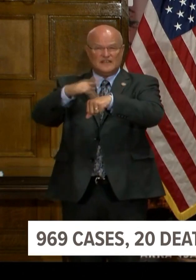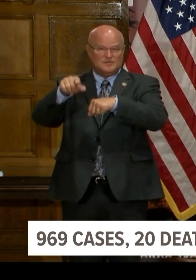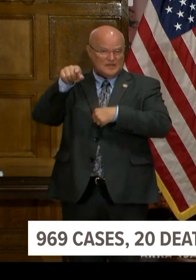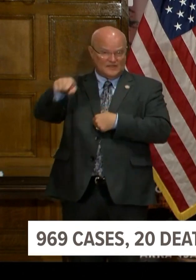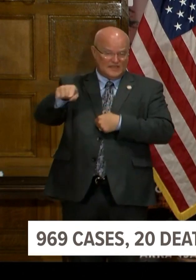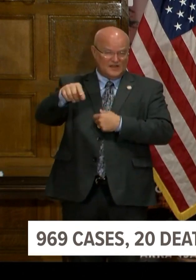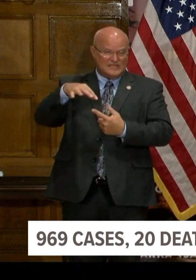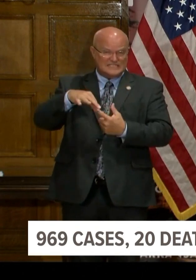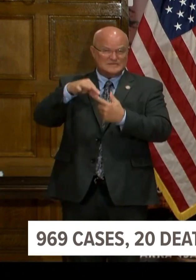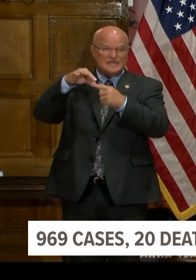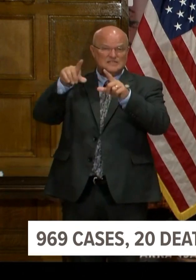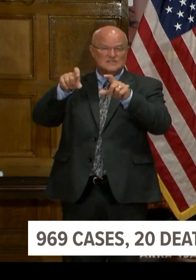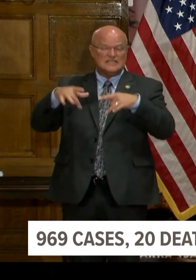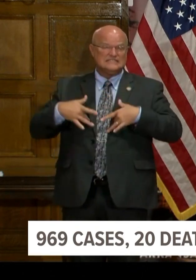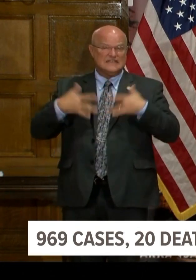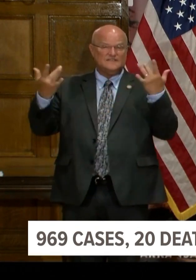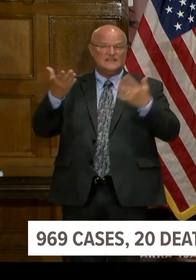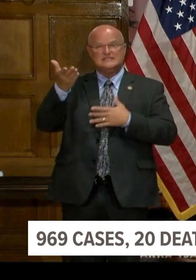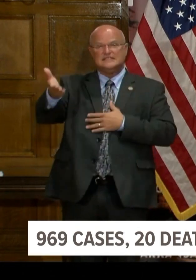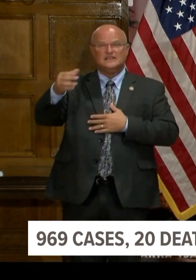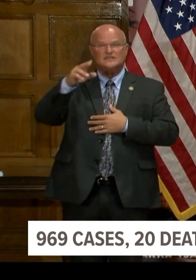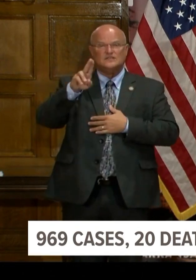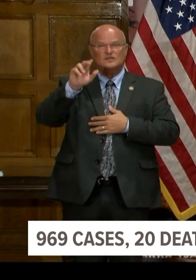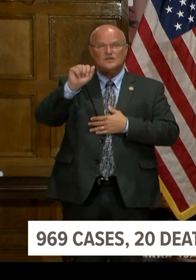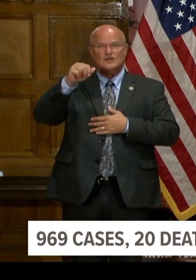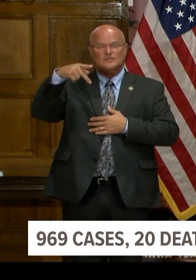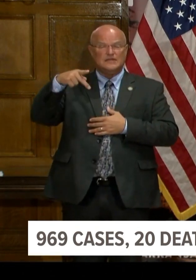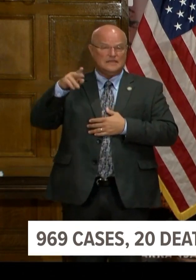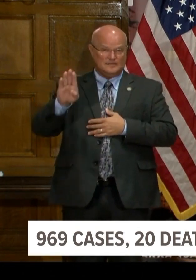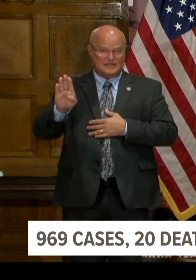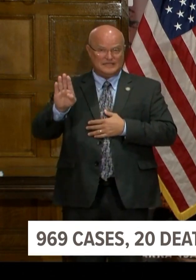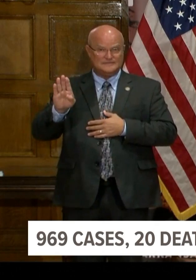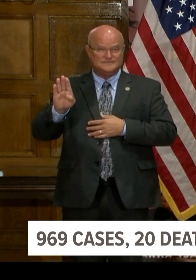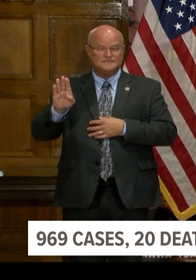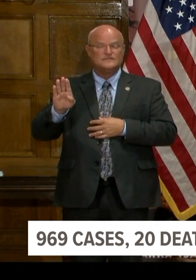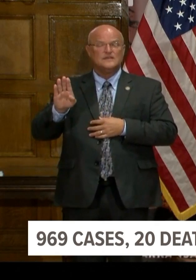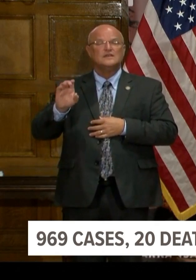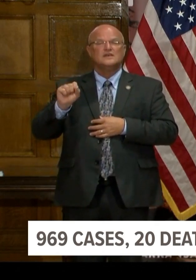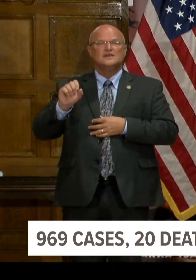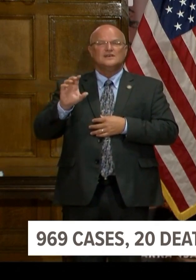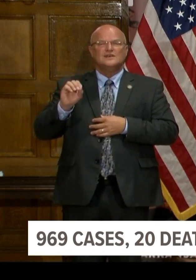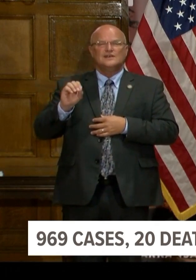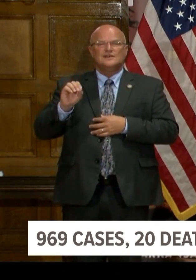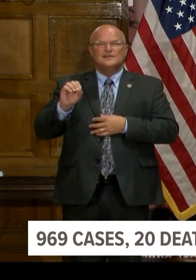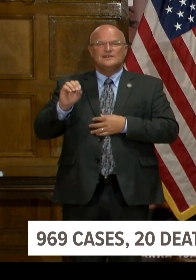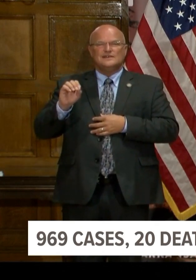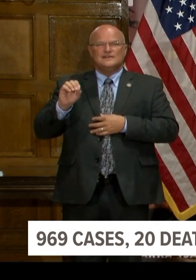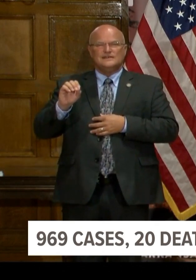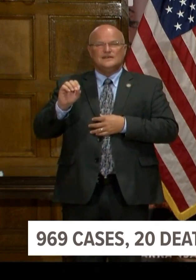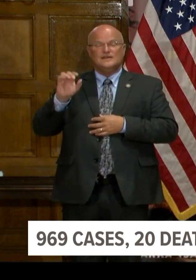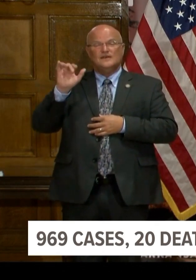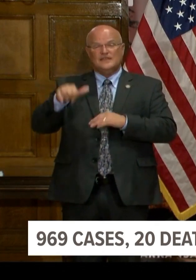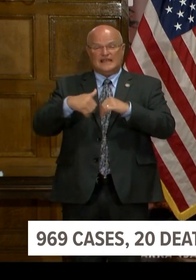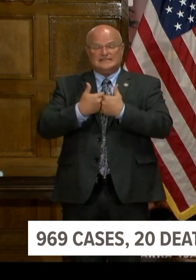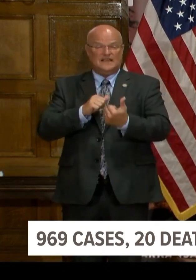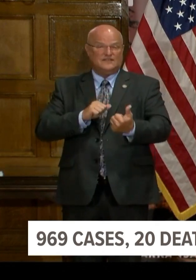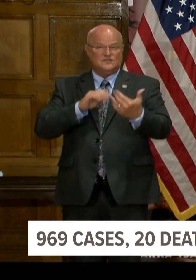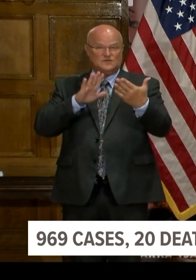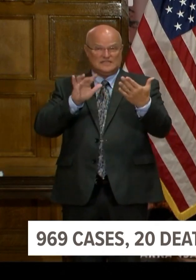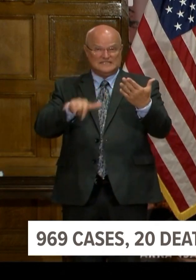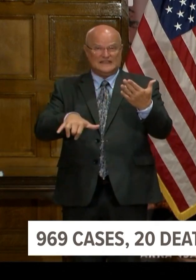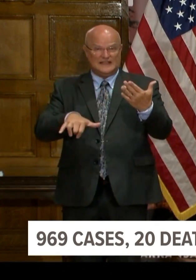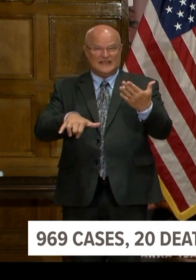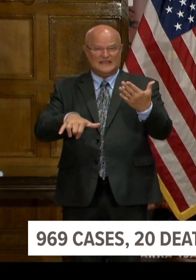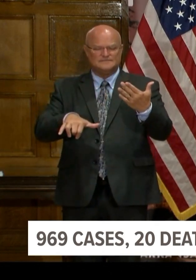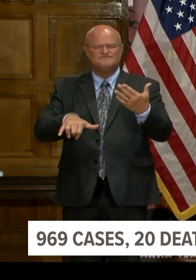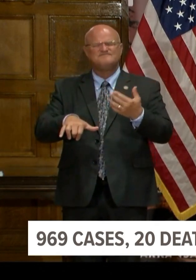and special testing events there at UAPB. So that's how they're addressing that.